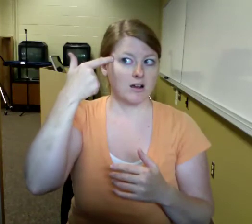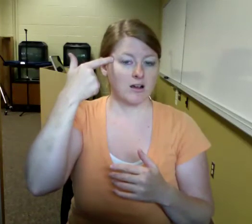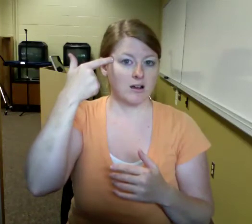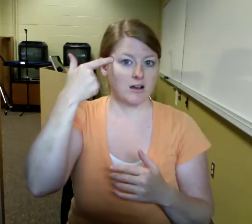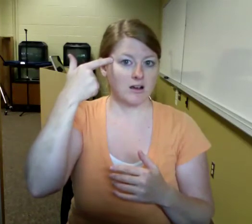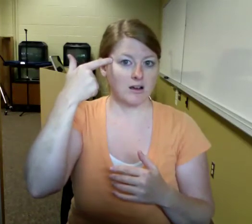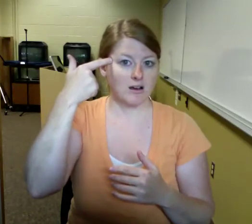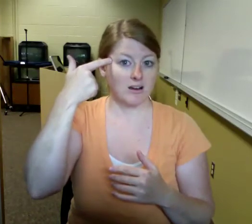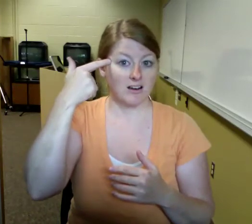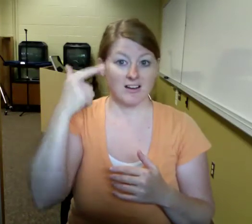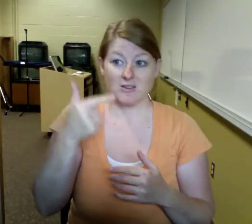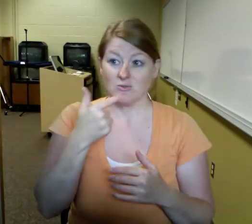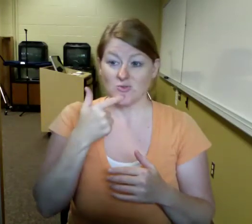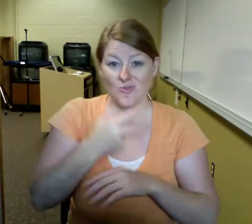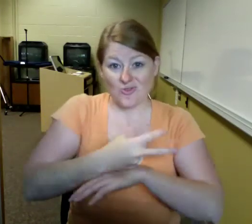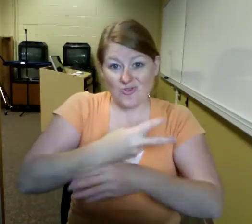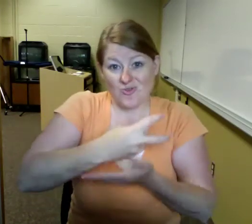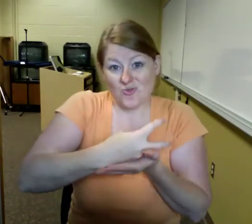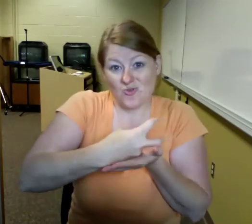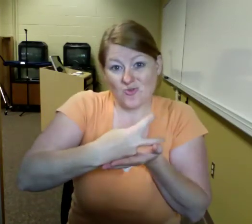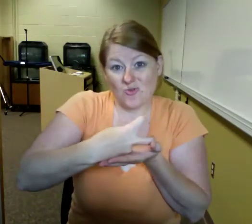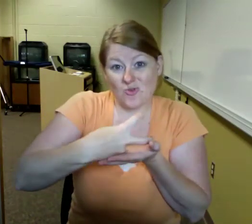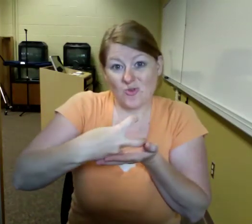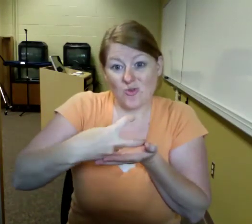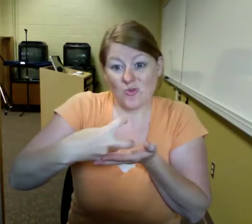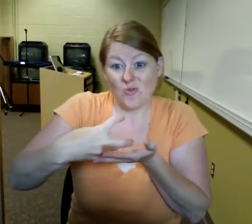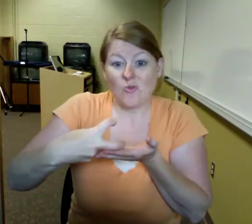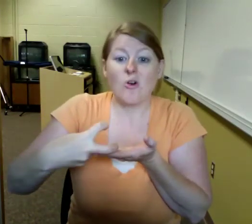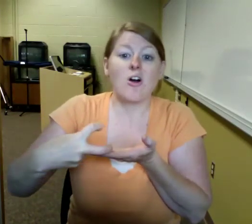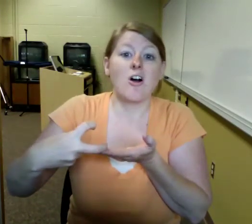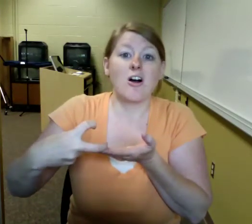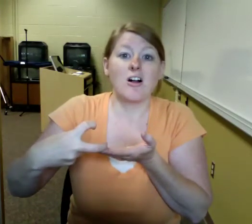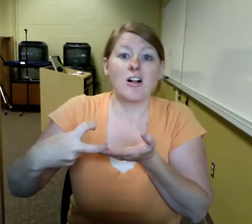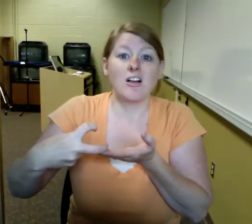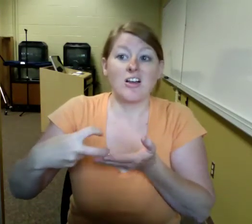That he was told to crawl, and thereafter was struck in the head.